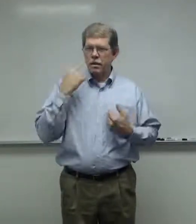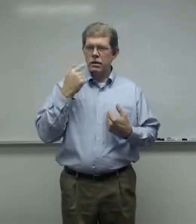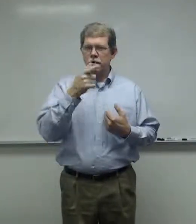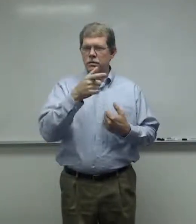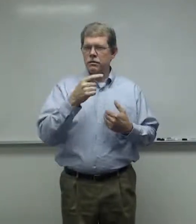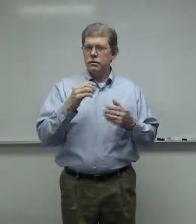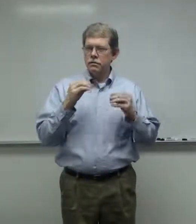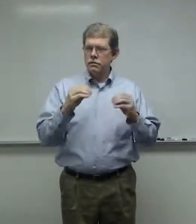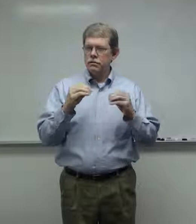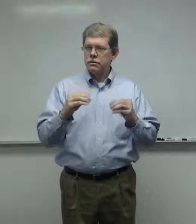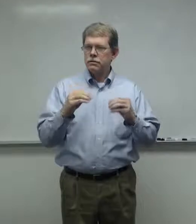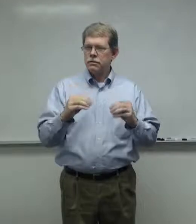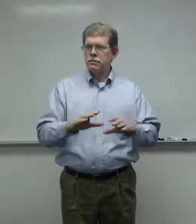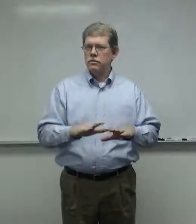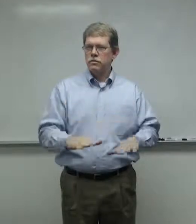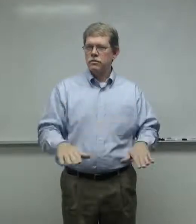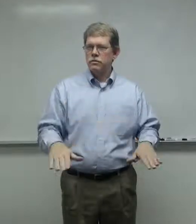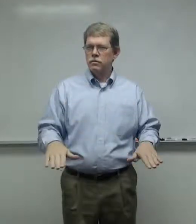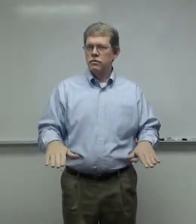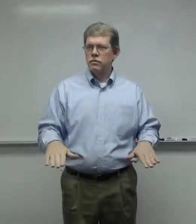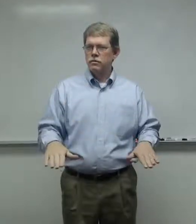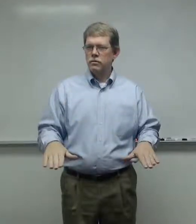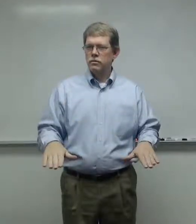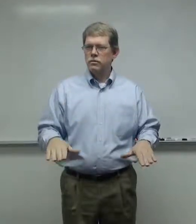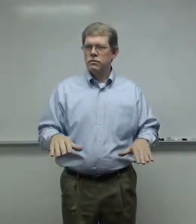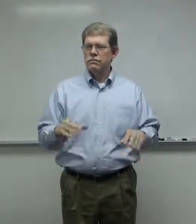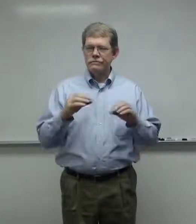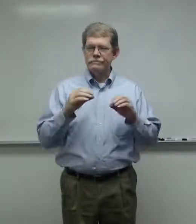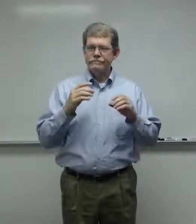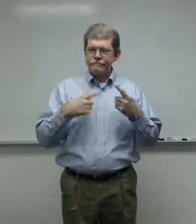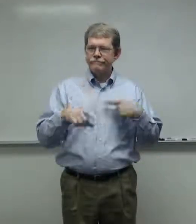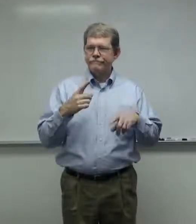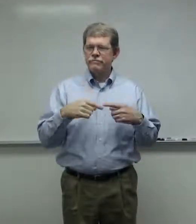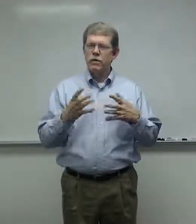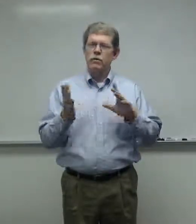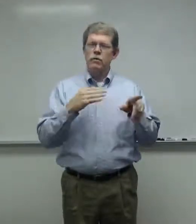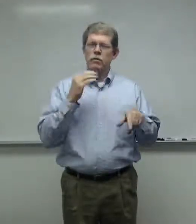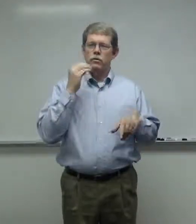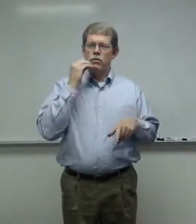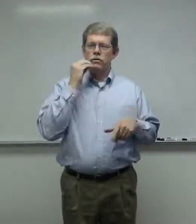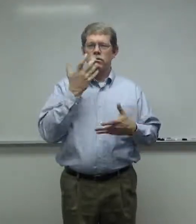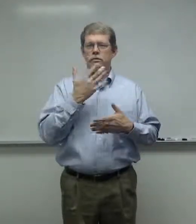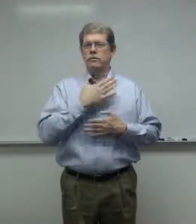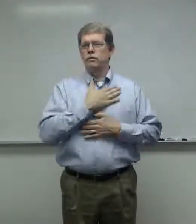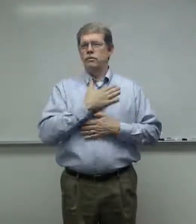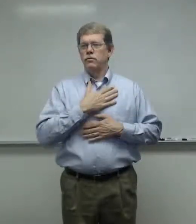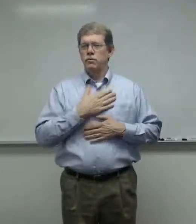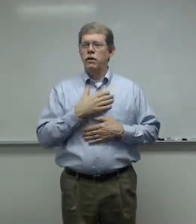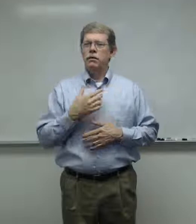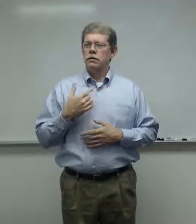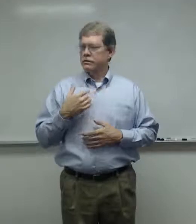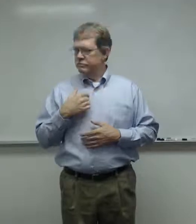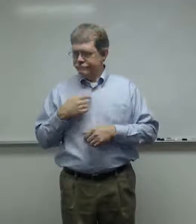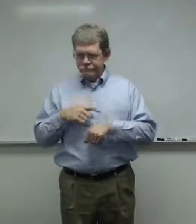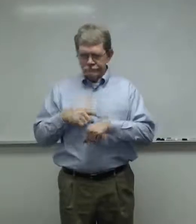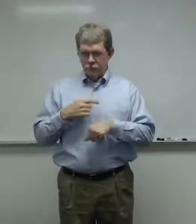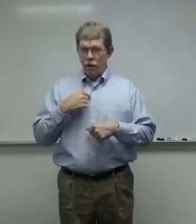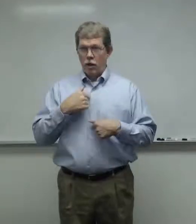And he was really exhausted because she'd been teaching the kiddos. And came home, she wanted to